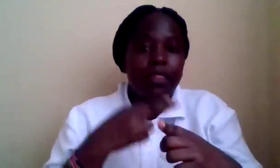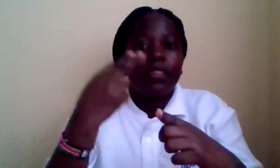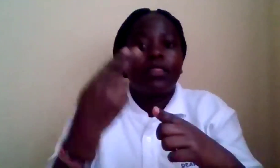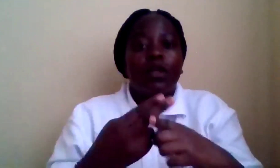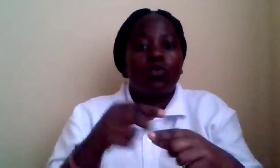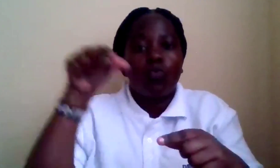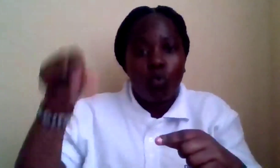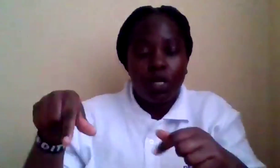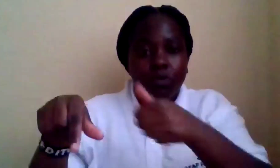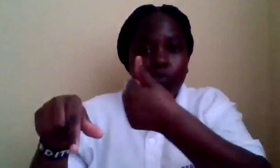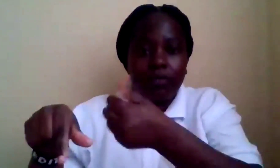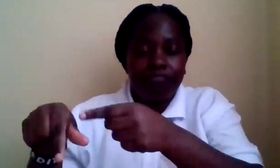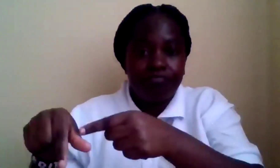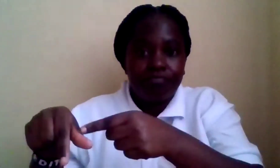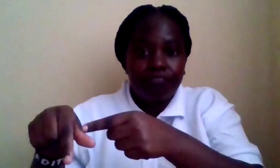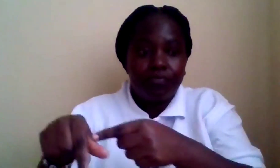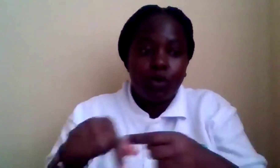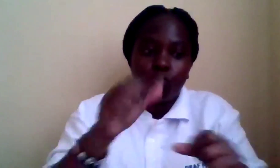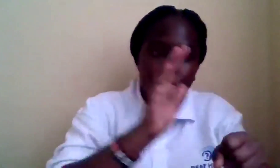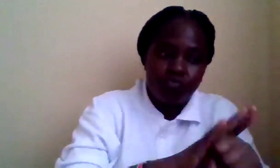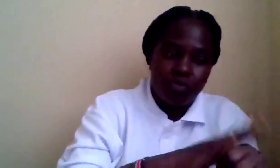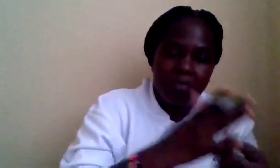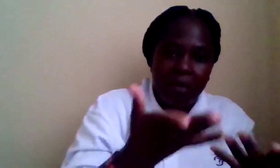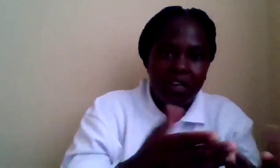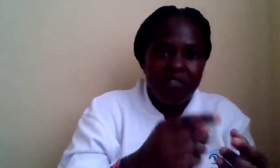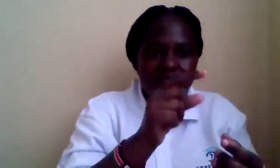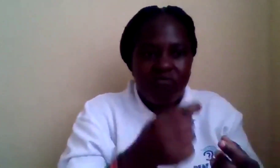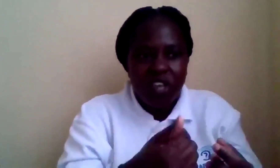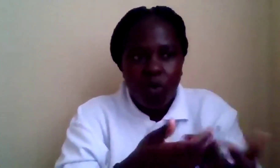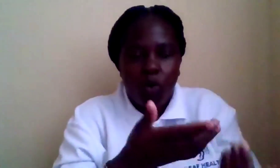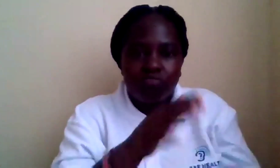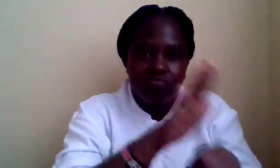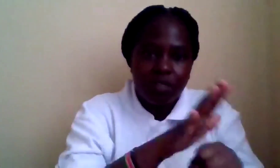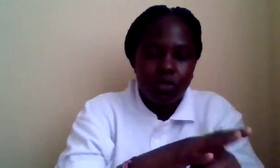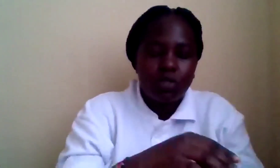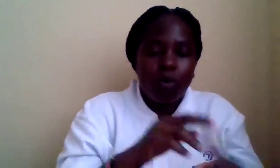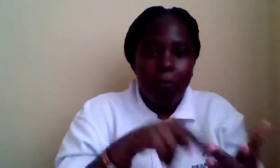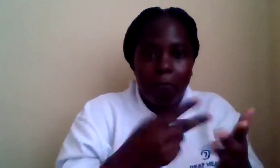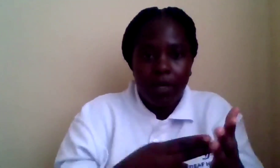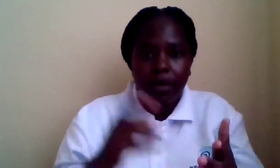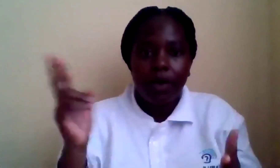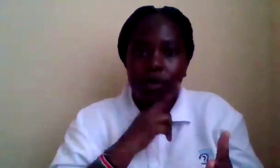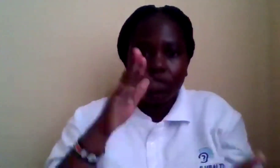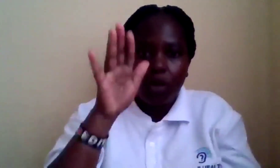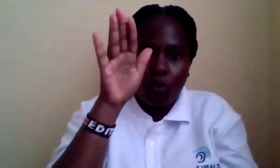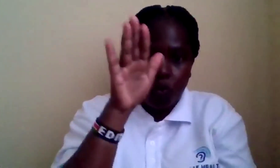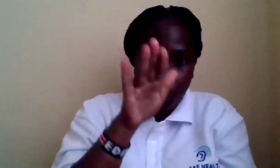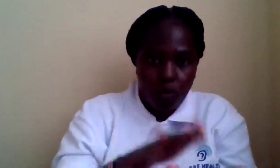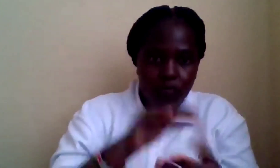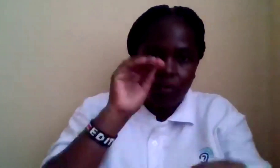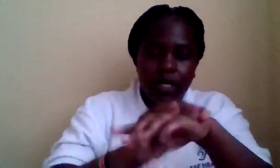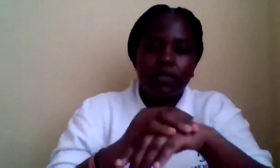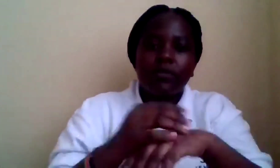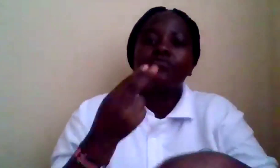sugars in good quantities, then you are reducing your risk of getting diabetes. And again,